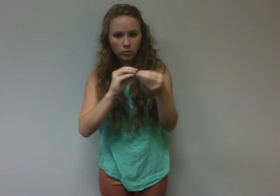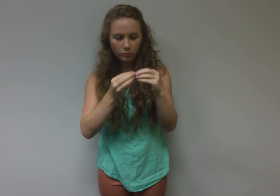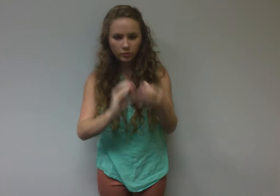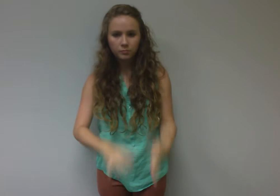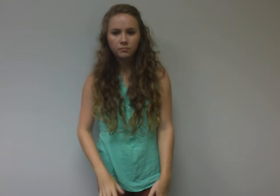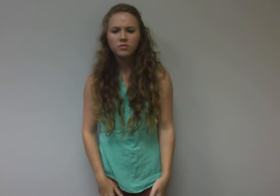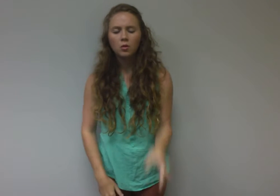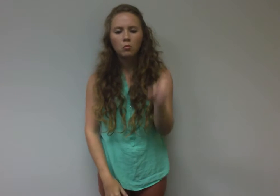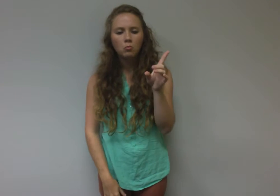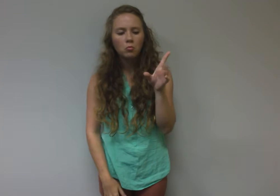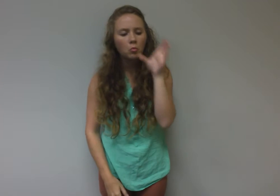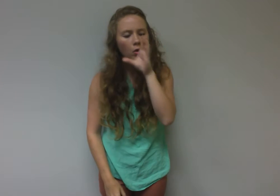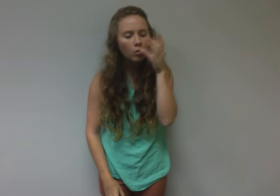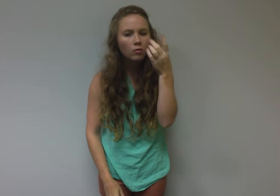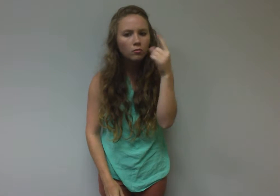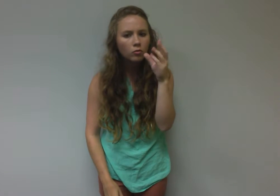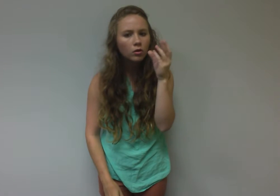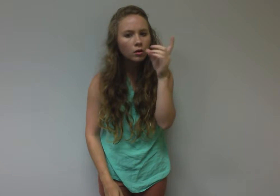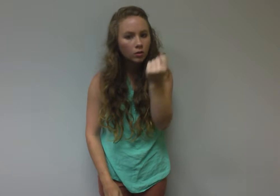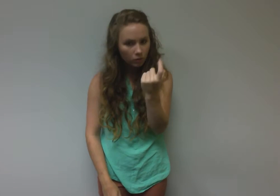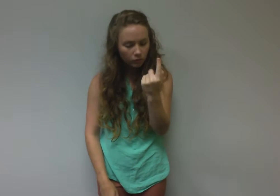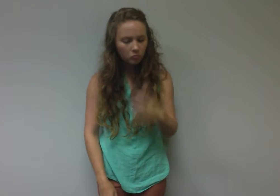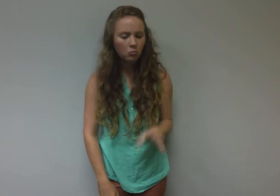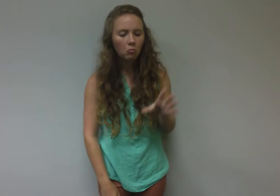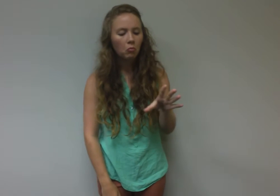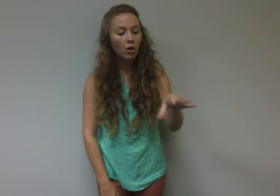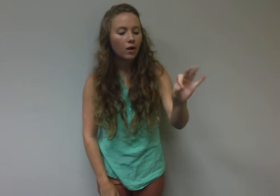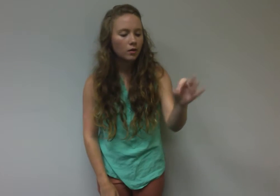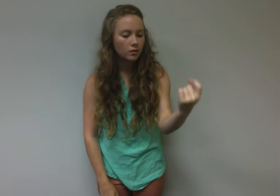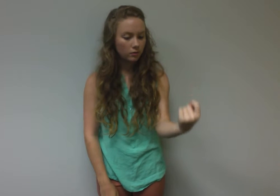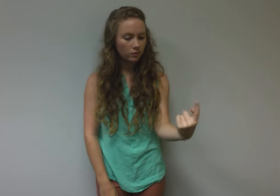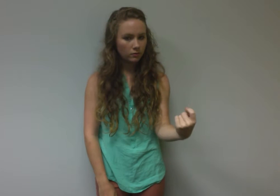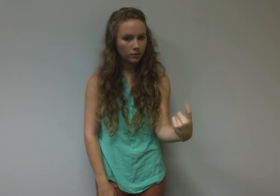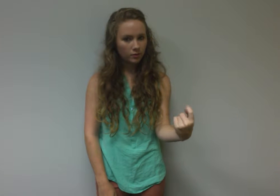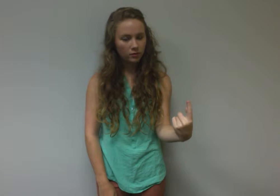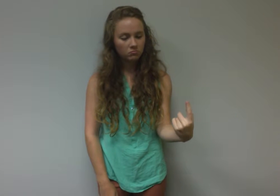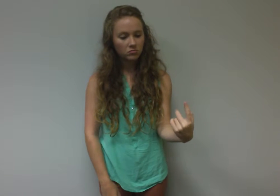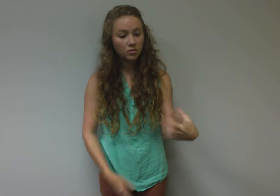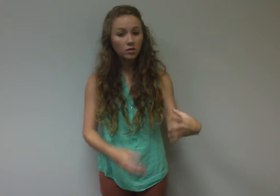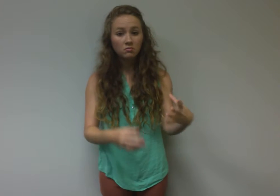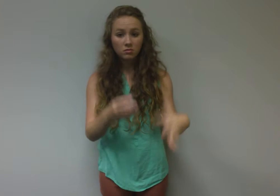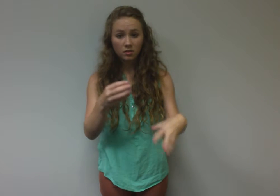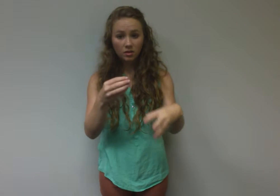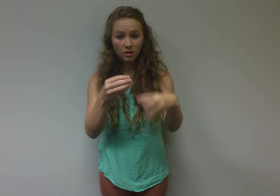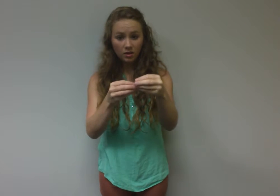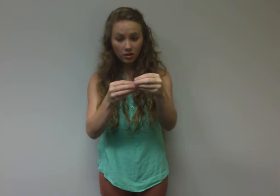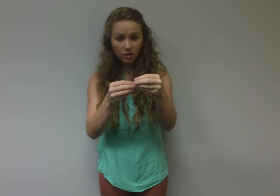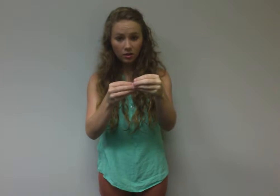is here, right? This is 11. And we're adding 4. So when you add, that means we're going to increase